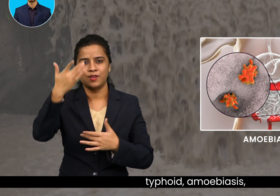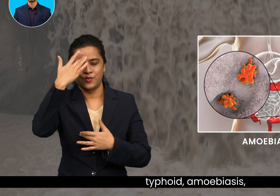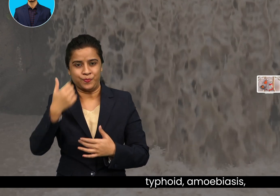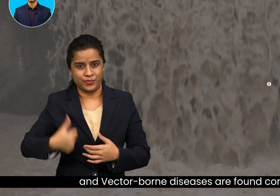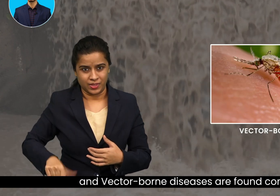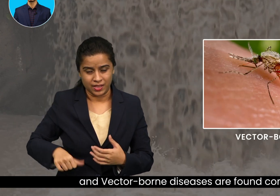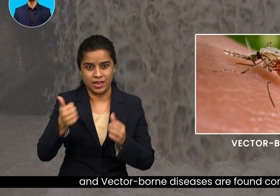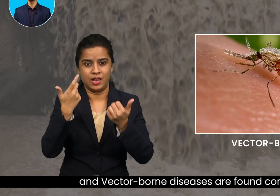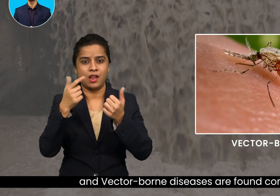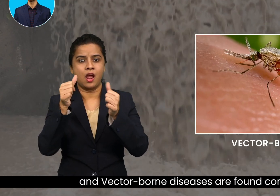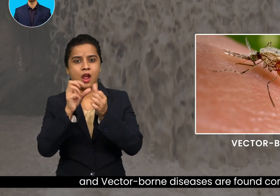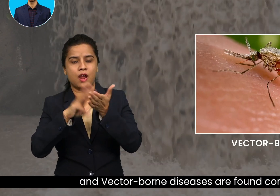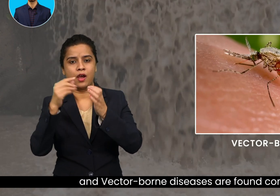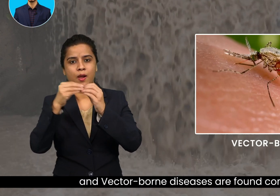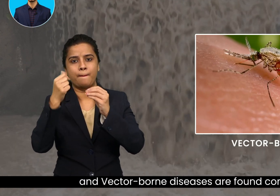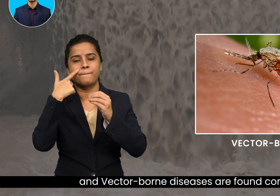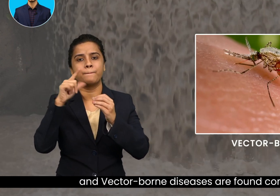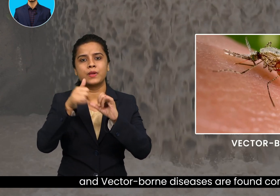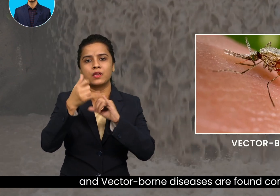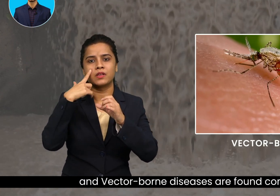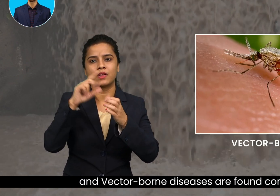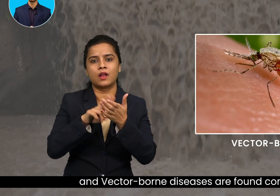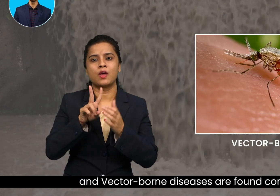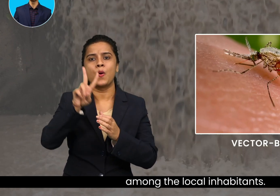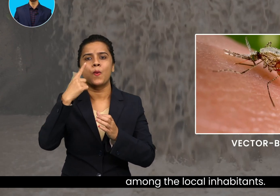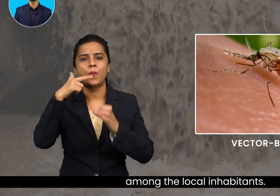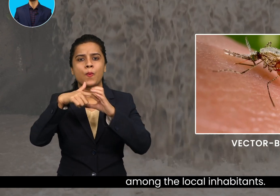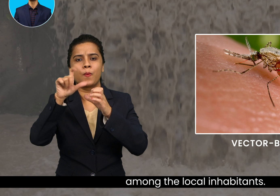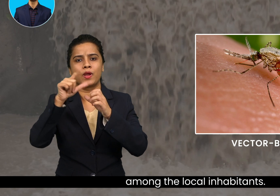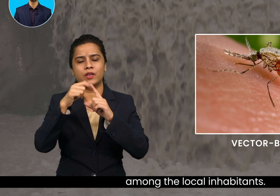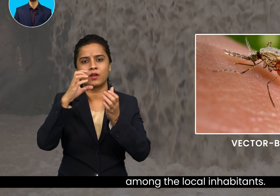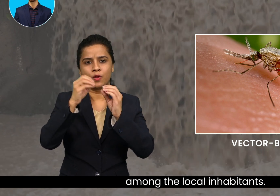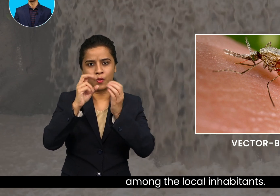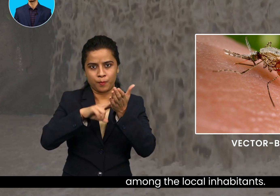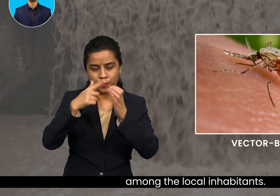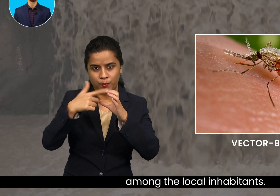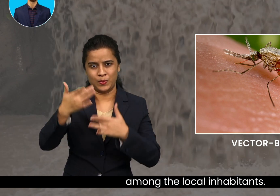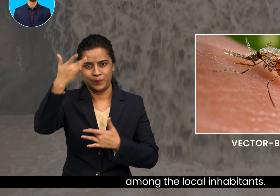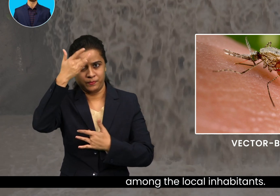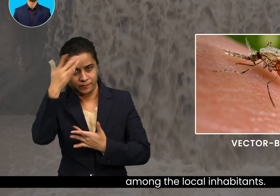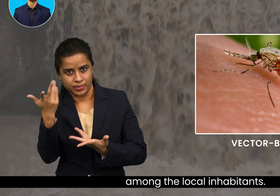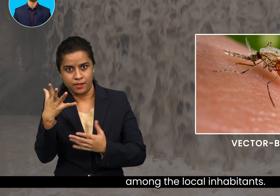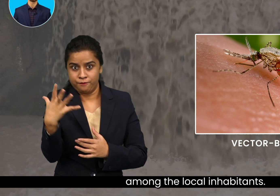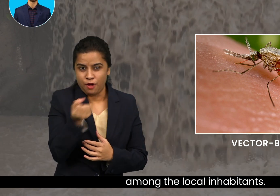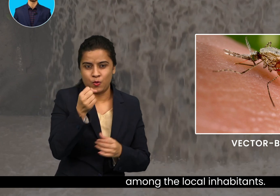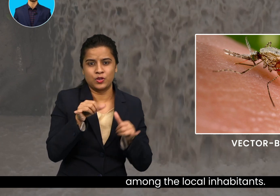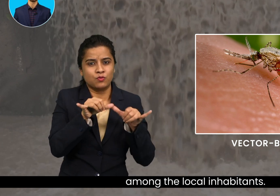amoebiasis and vector-borne diseases are found common among the local inhabitants.